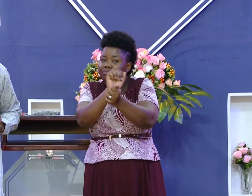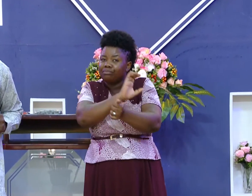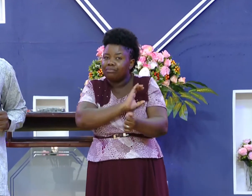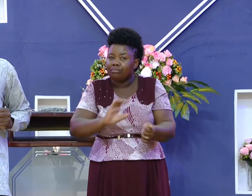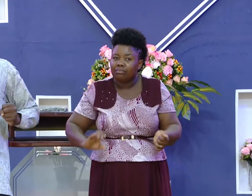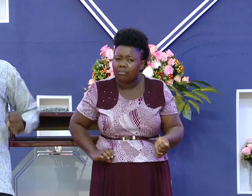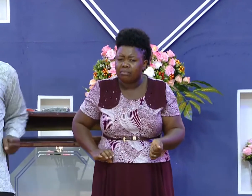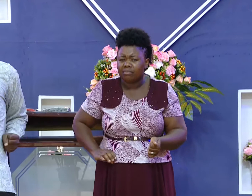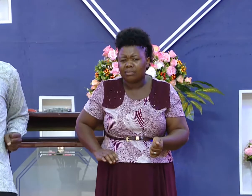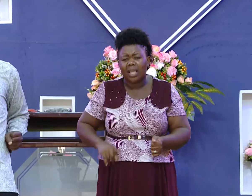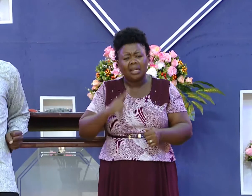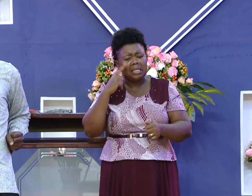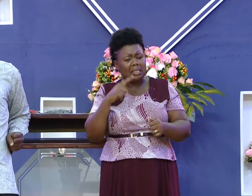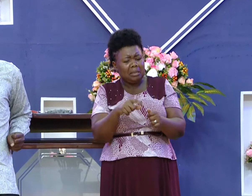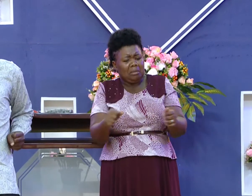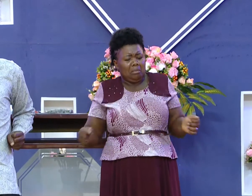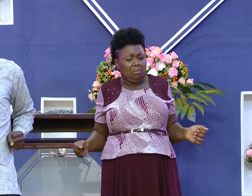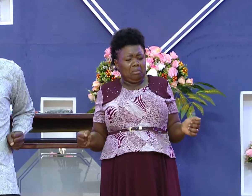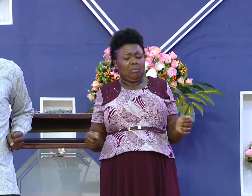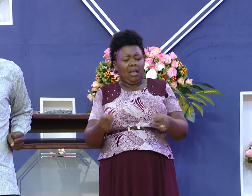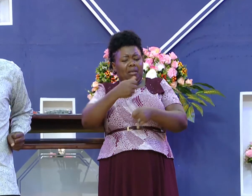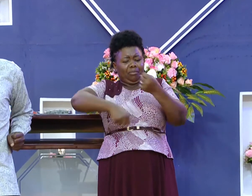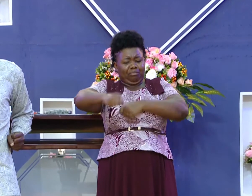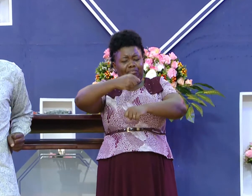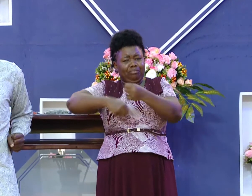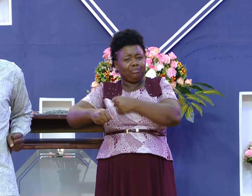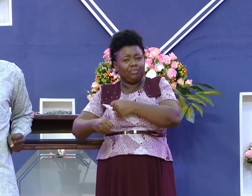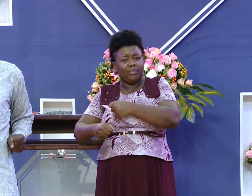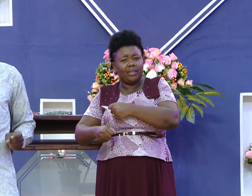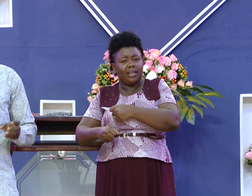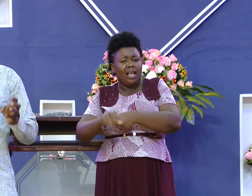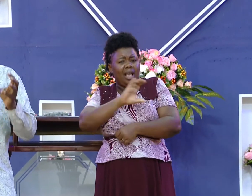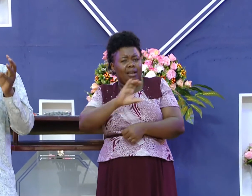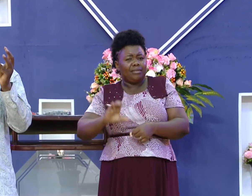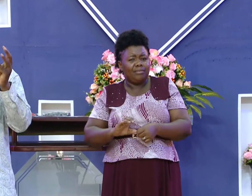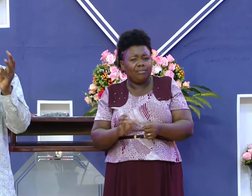was arrested. And he was bound.